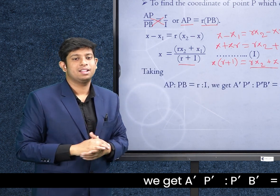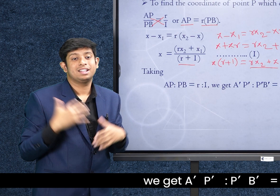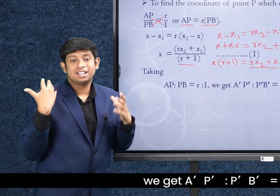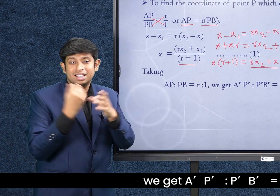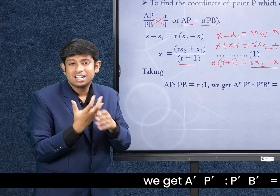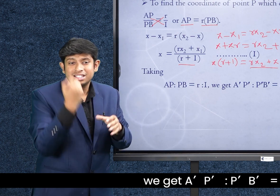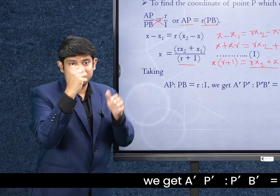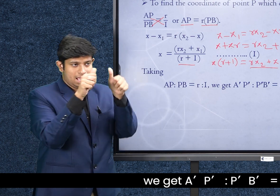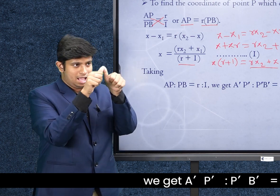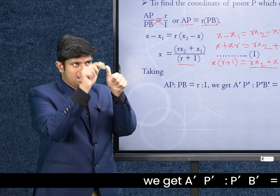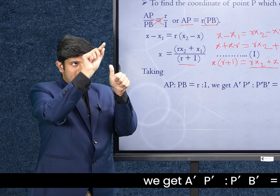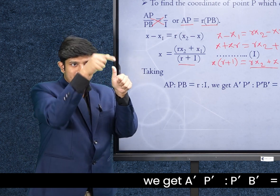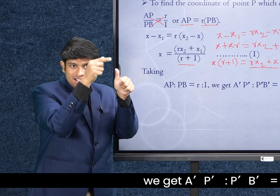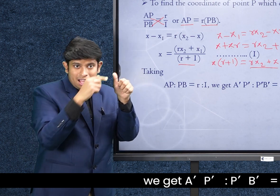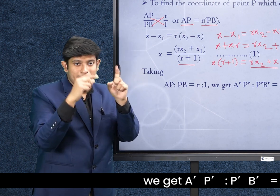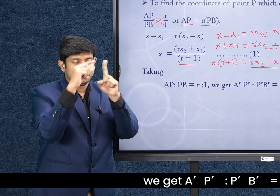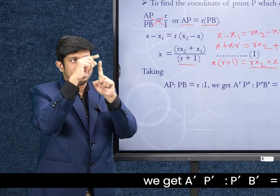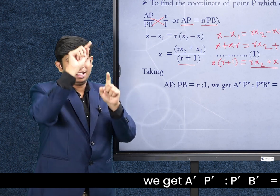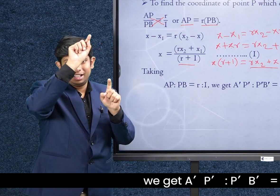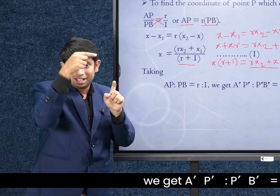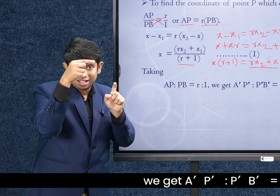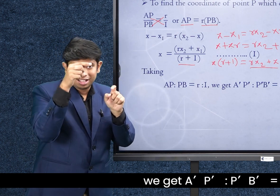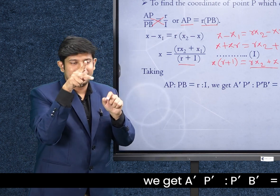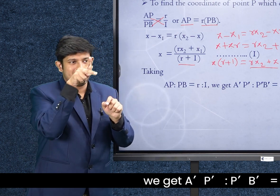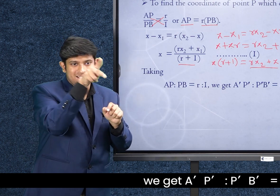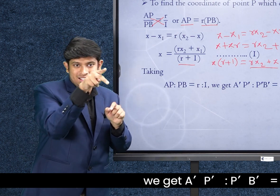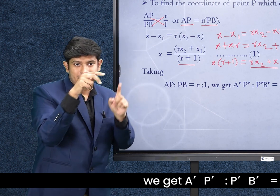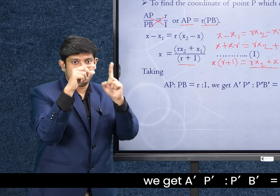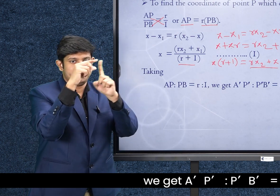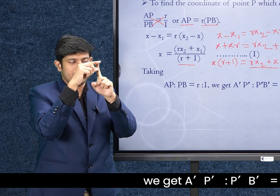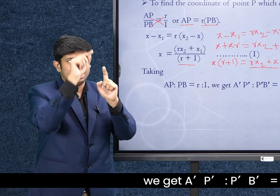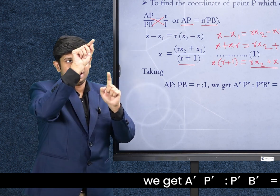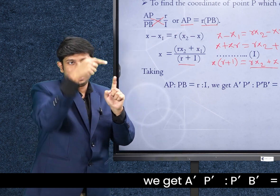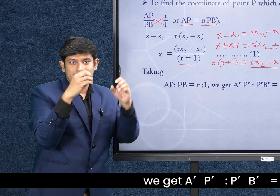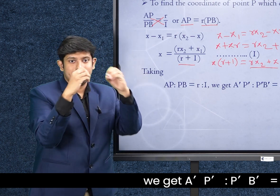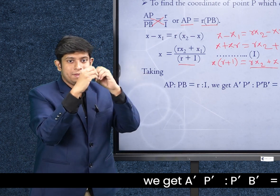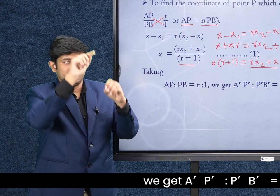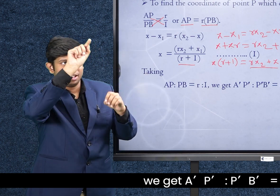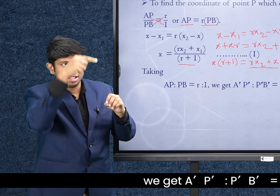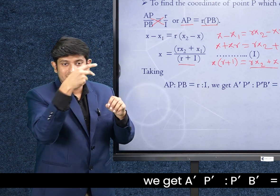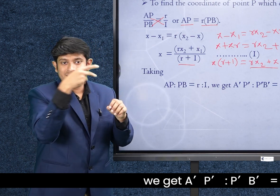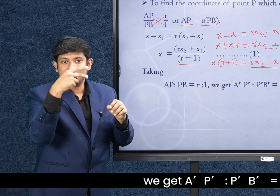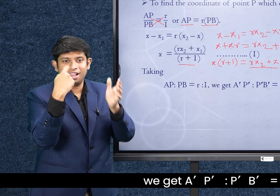We get A dash P dash is to P dash B dash is equal to R is to 1.